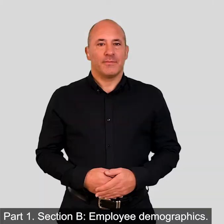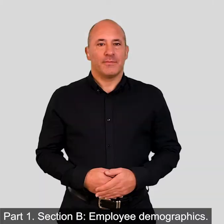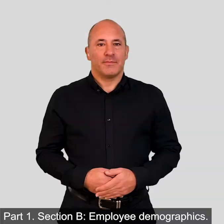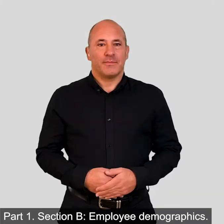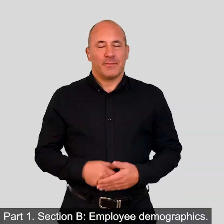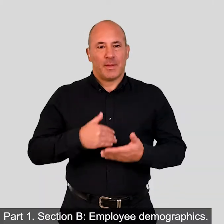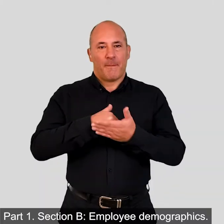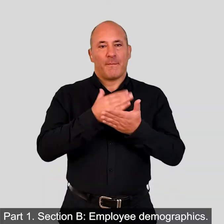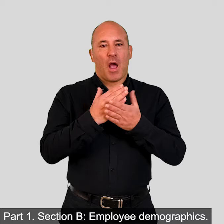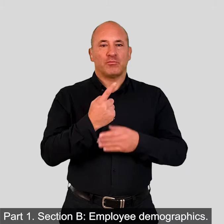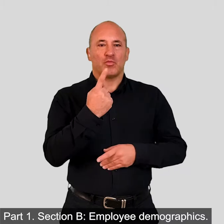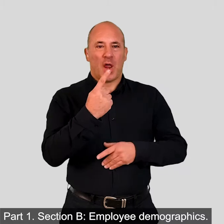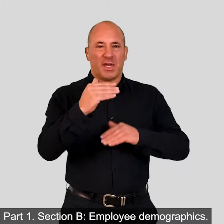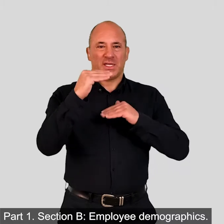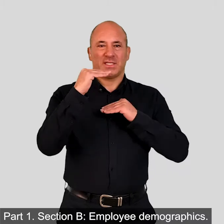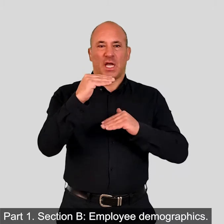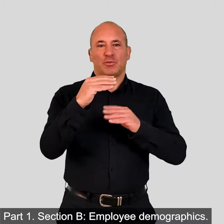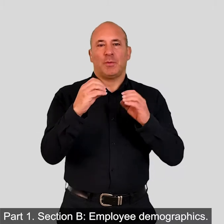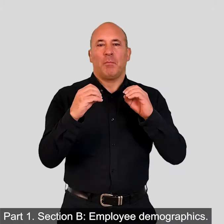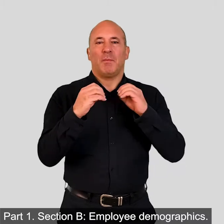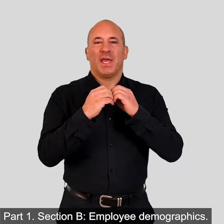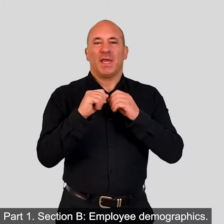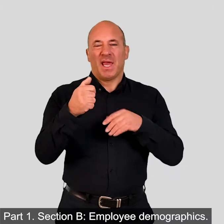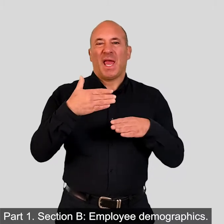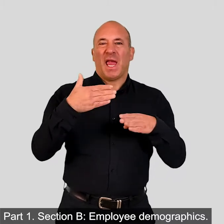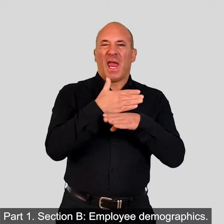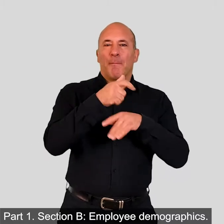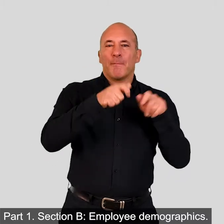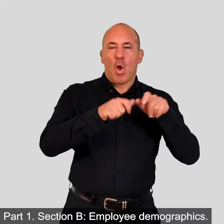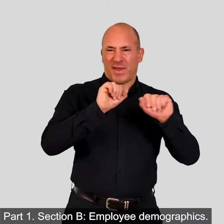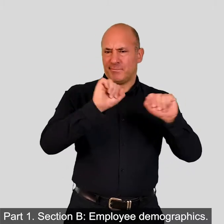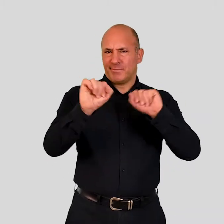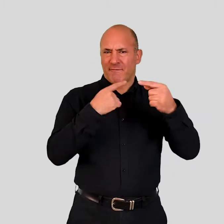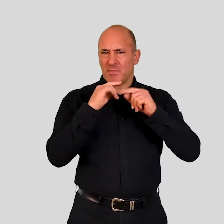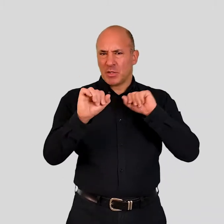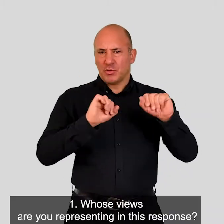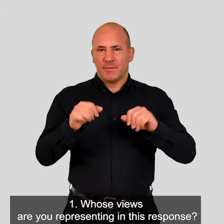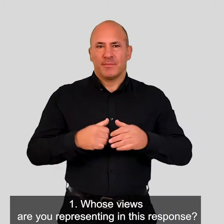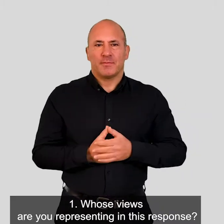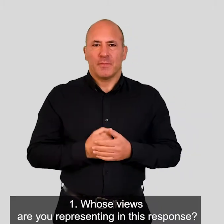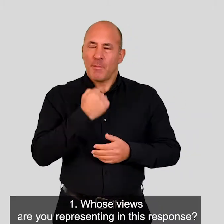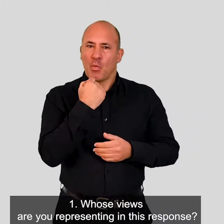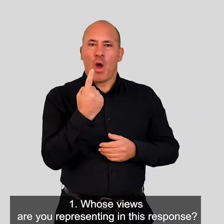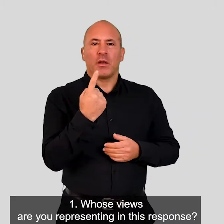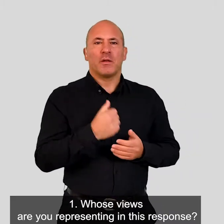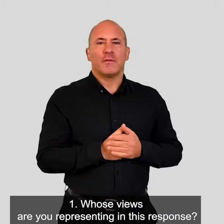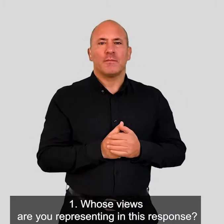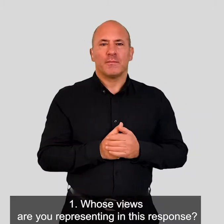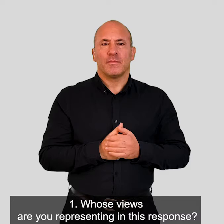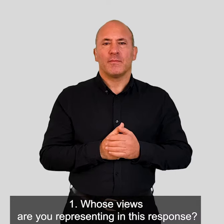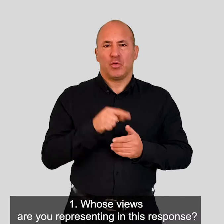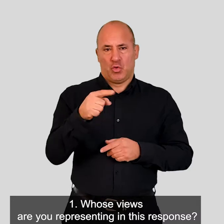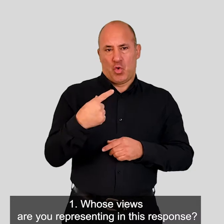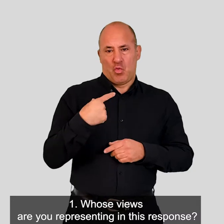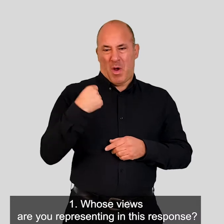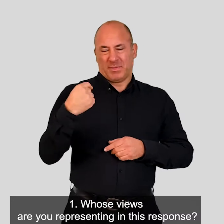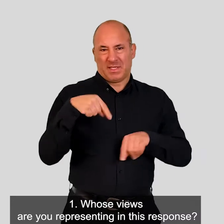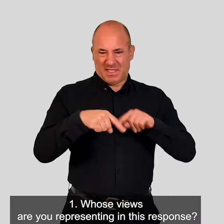Part 1, Section B, Employee Demographics. 1. Whose views are you representing in